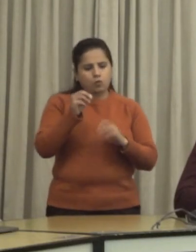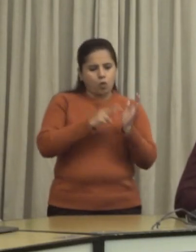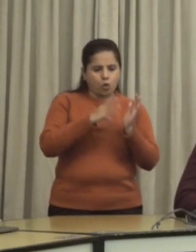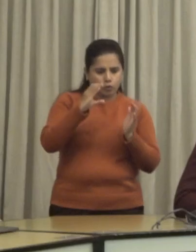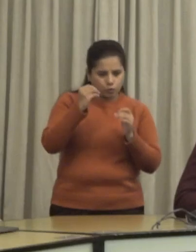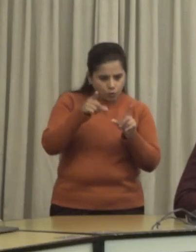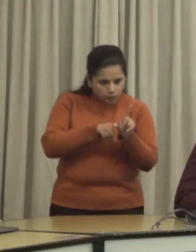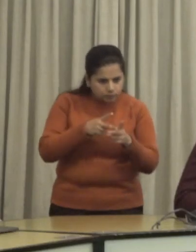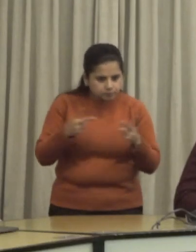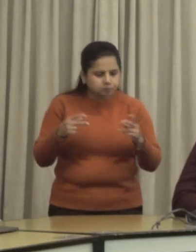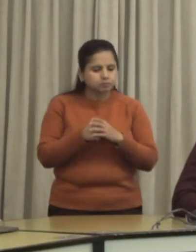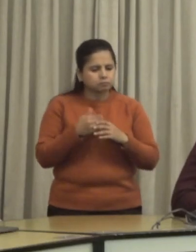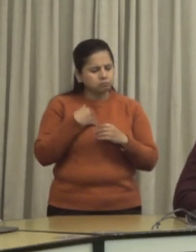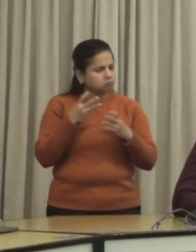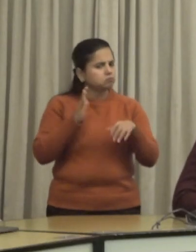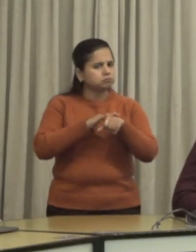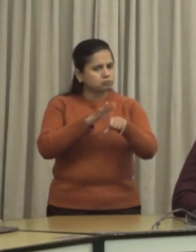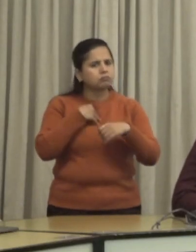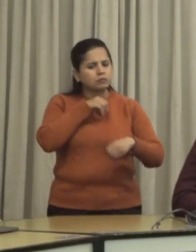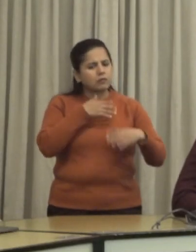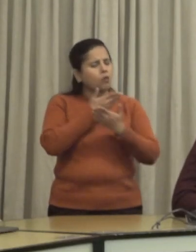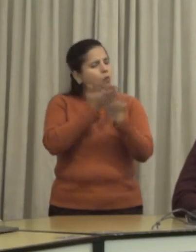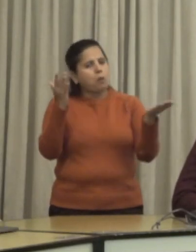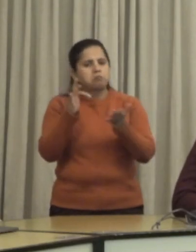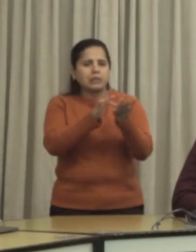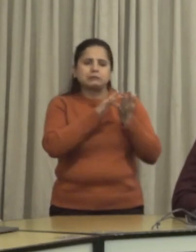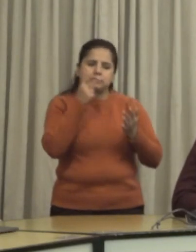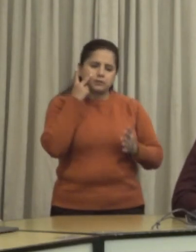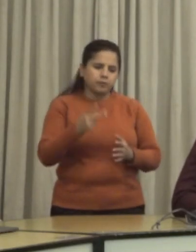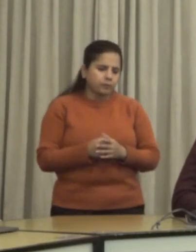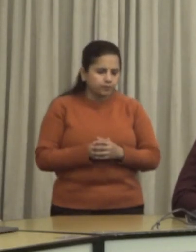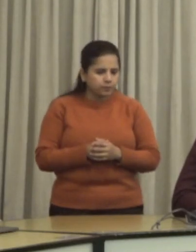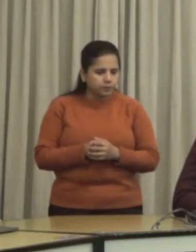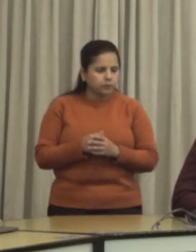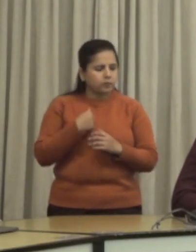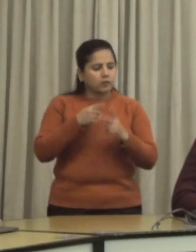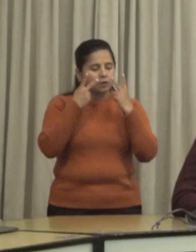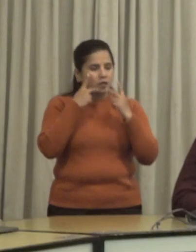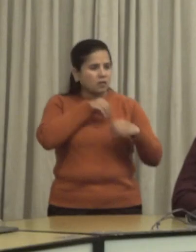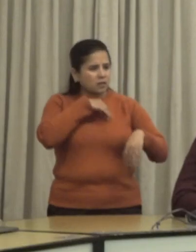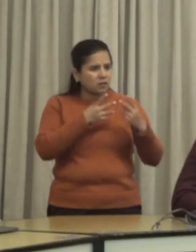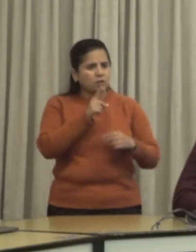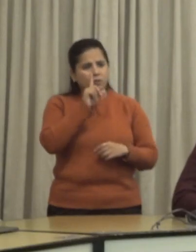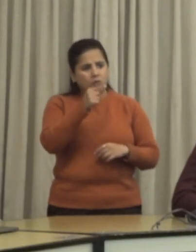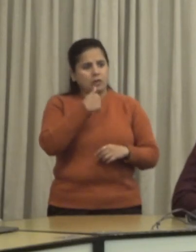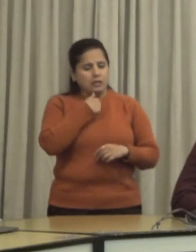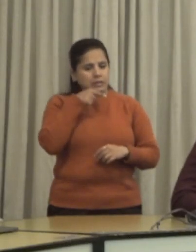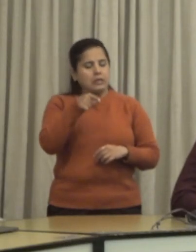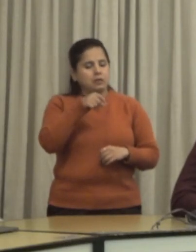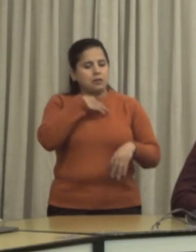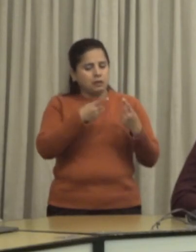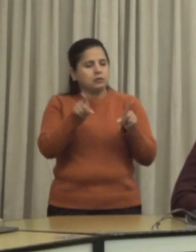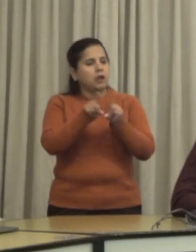over my limited experience, but I've seen the suffering everywhere. And with witnessing that suffering, there is one thing which comes along with the